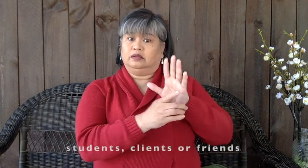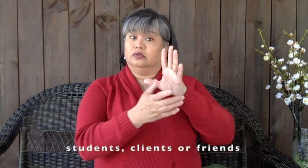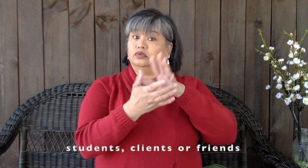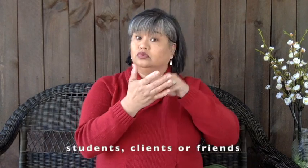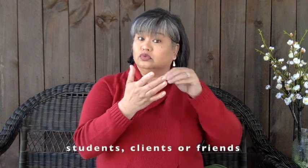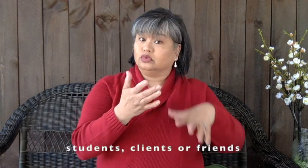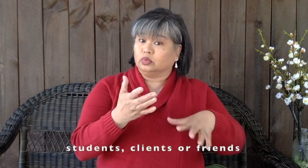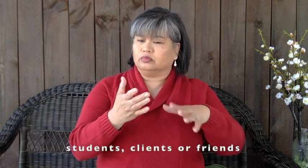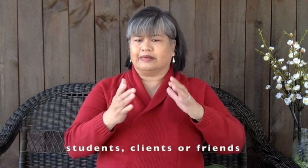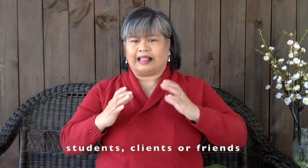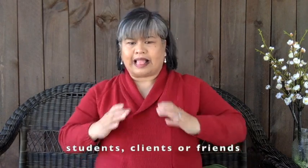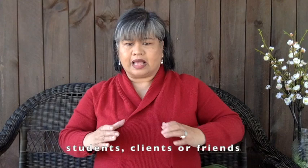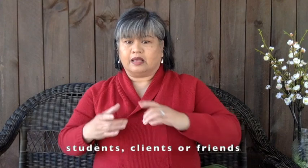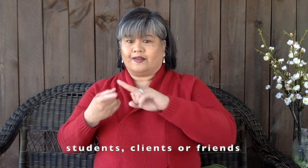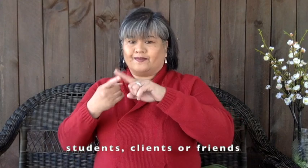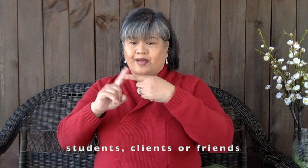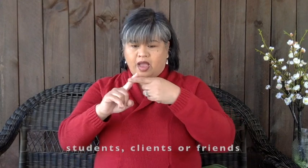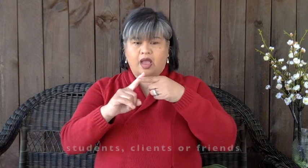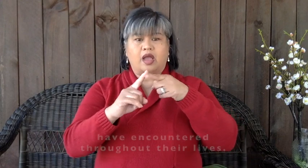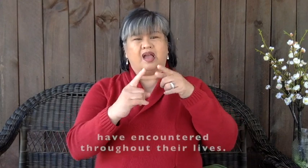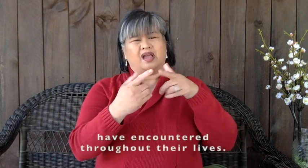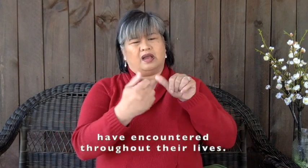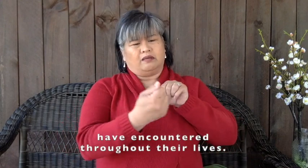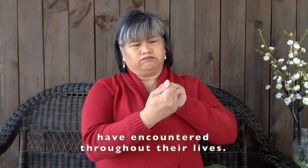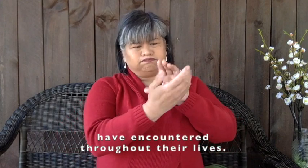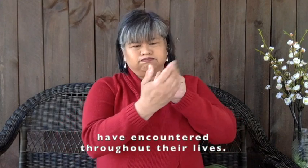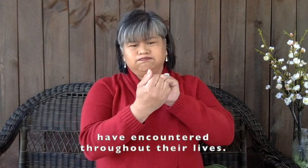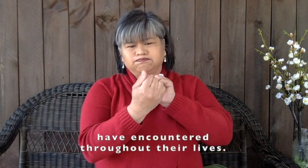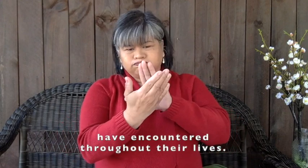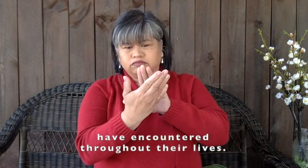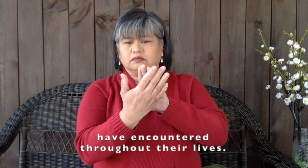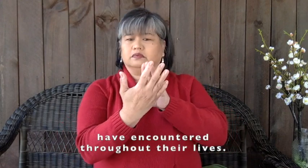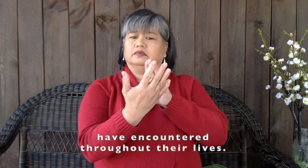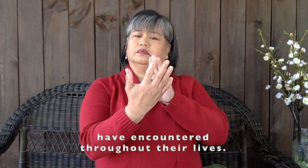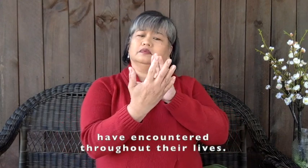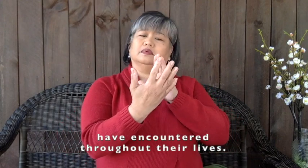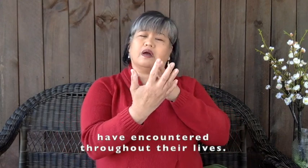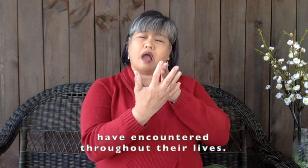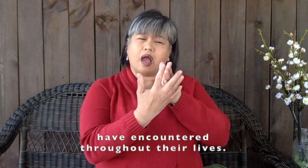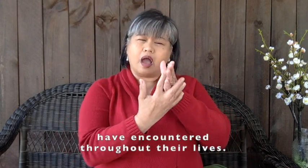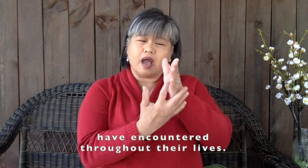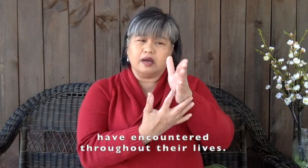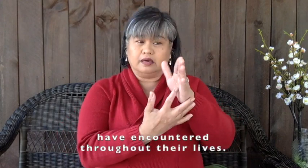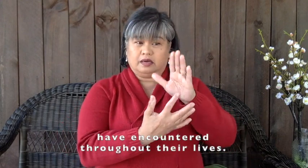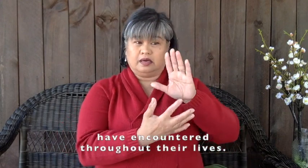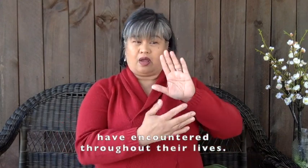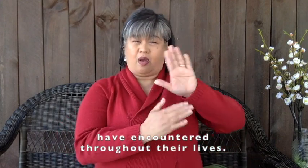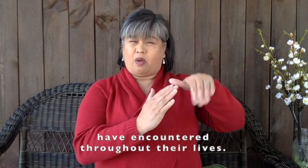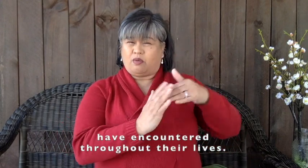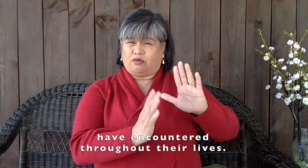which their students, clients, or friends have encountered throughout their lives.